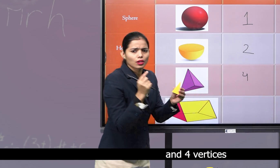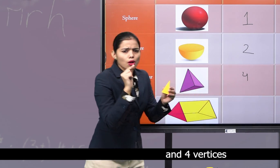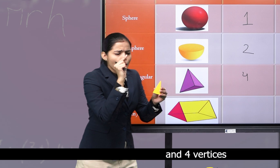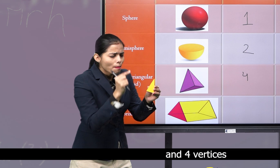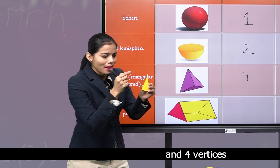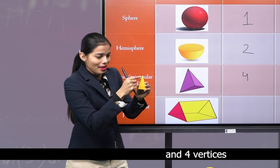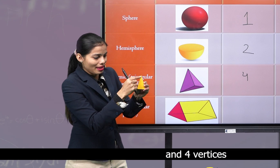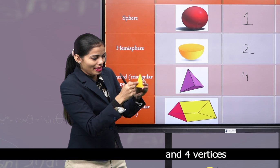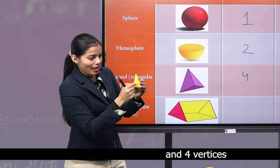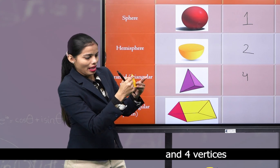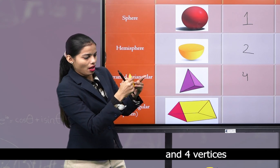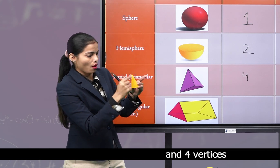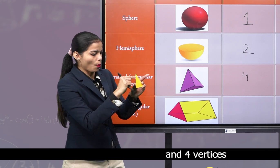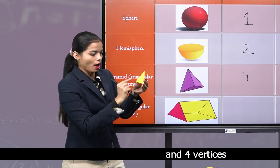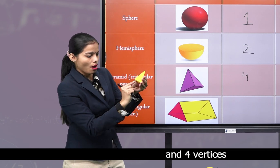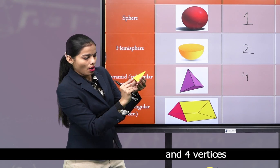and 4 vertices.